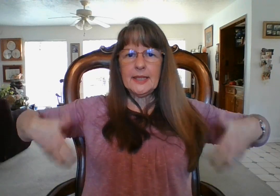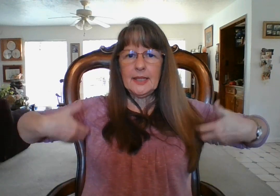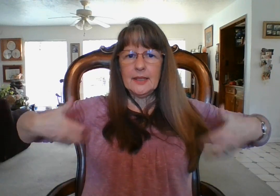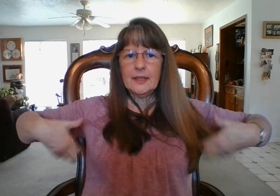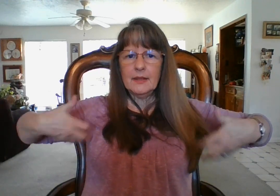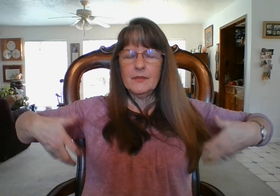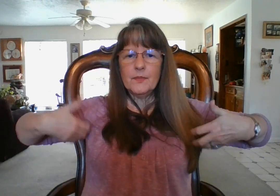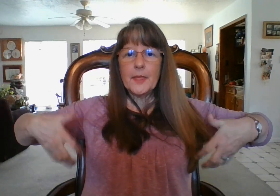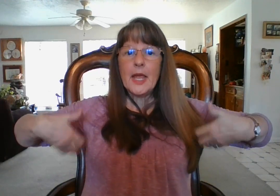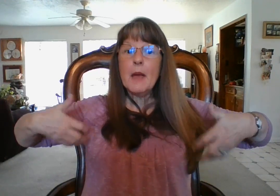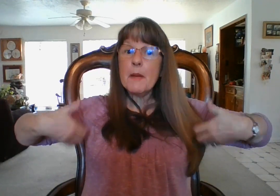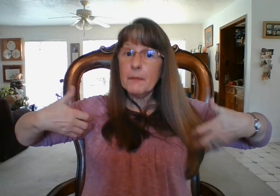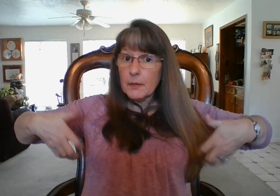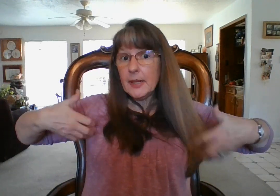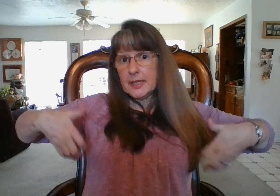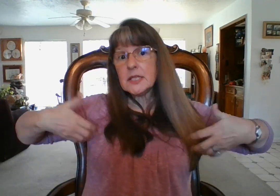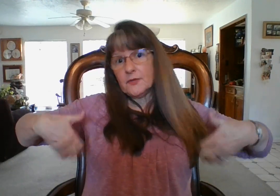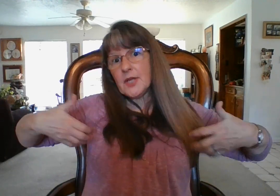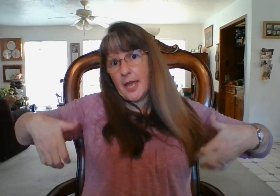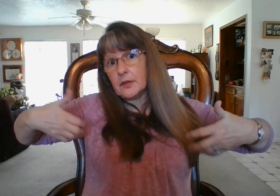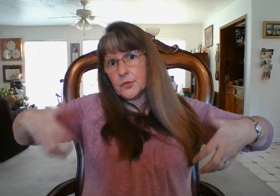Monkey. And remember, monkeys have tails,